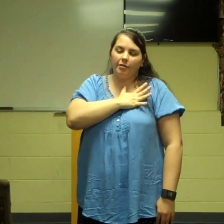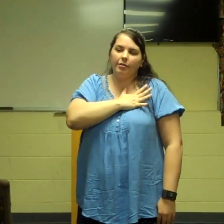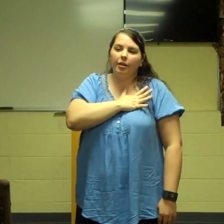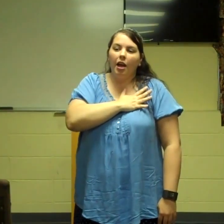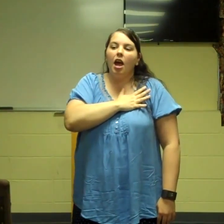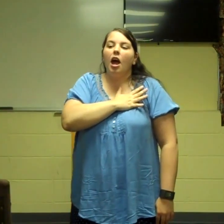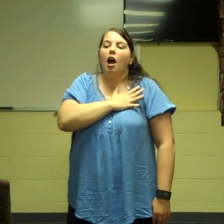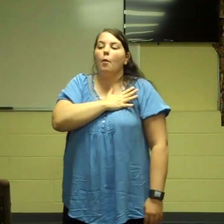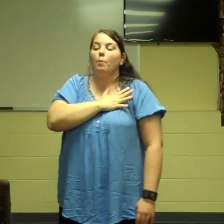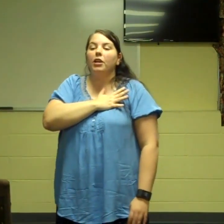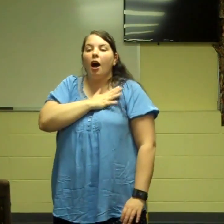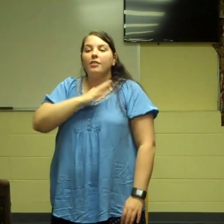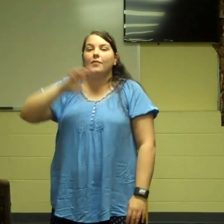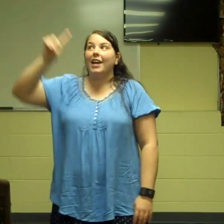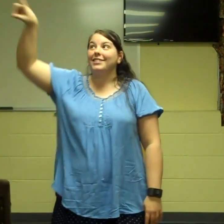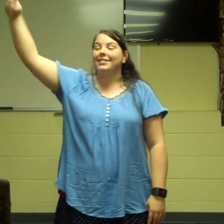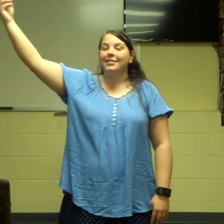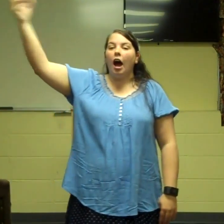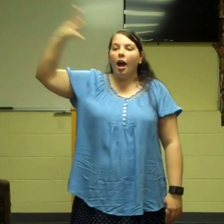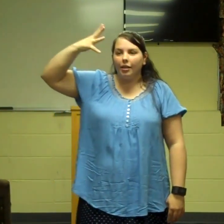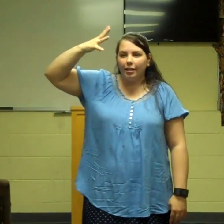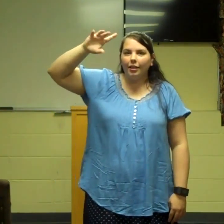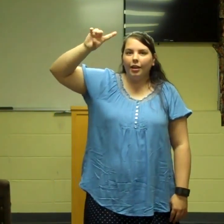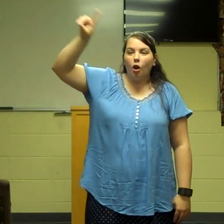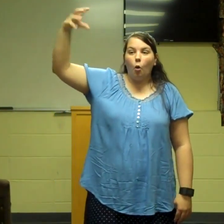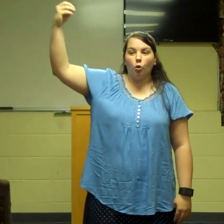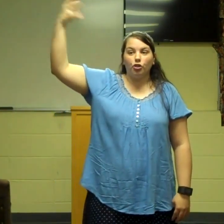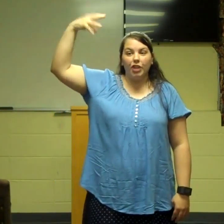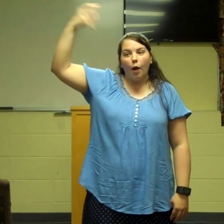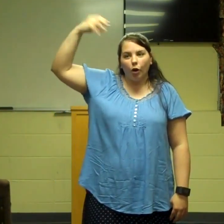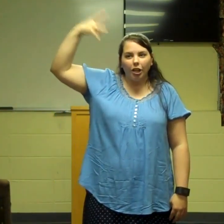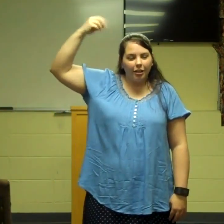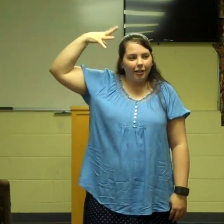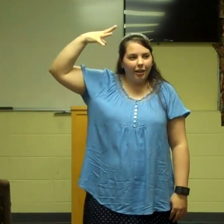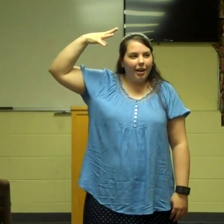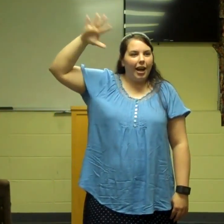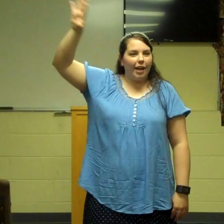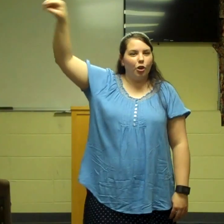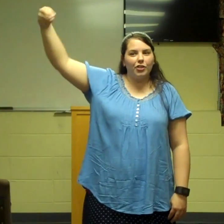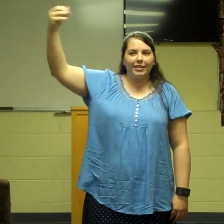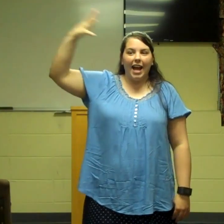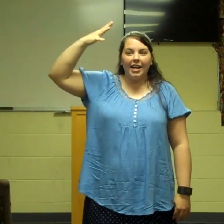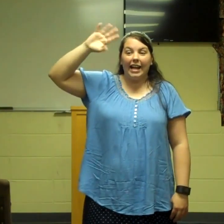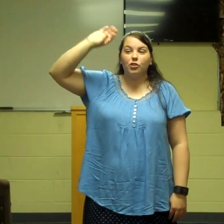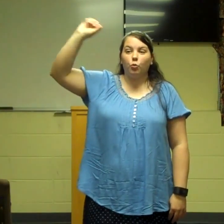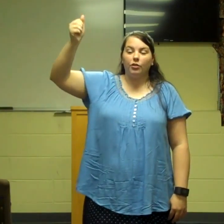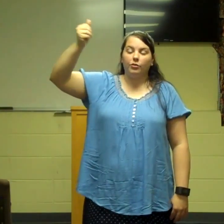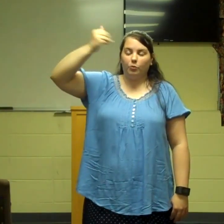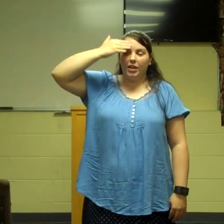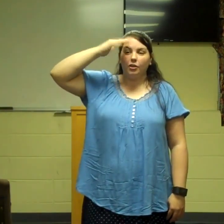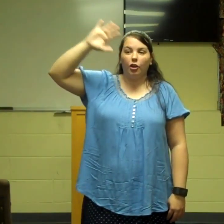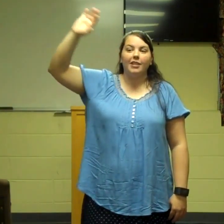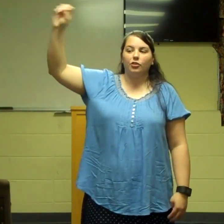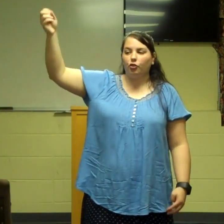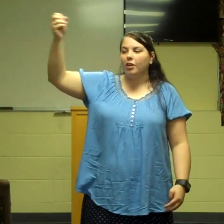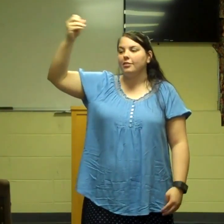grace. Because of that sun or shower, it looks like that. That's where we get grace, because grace is kind